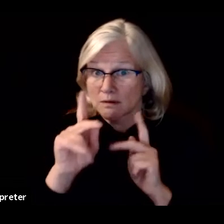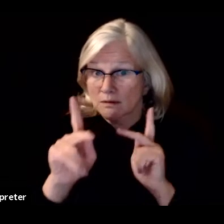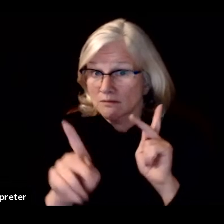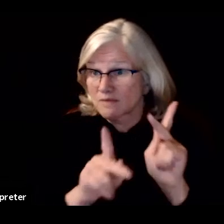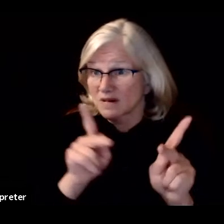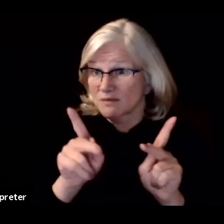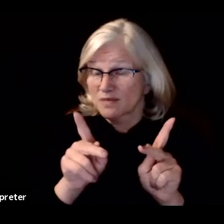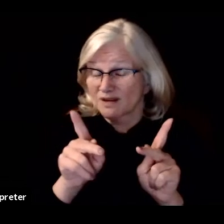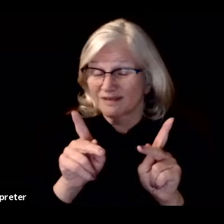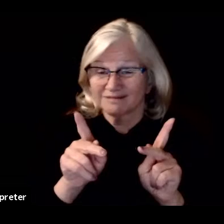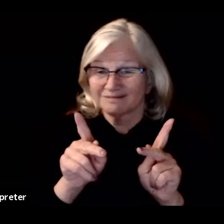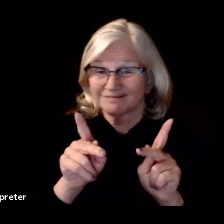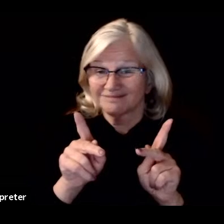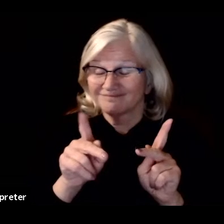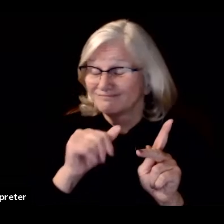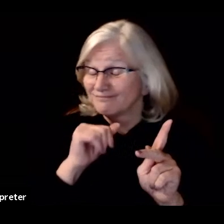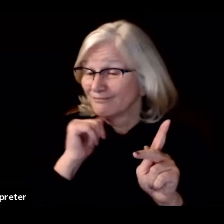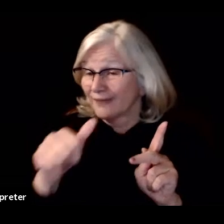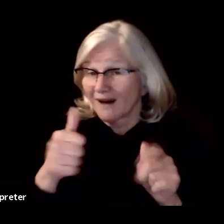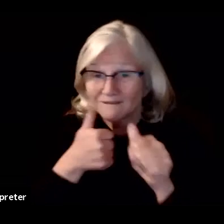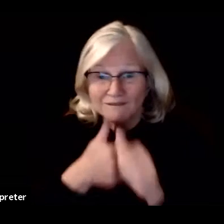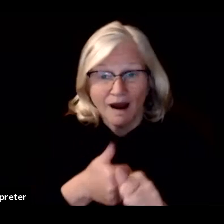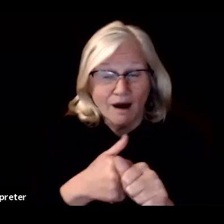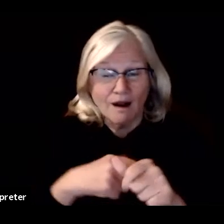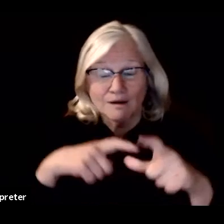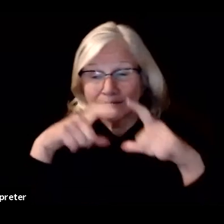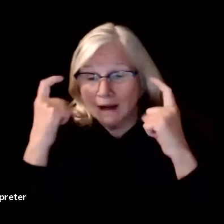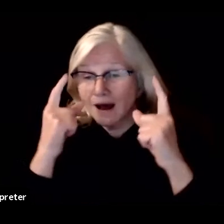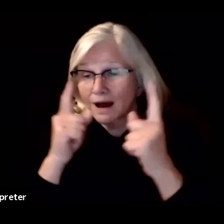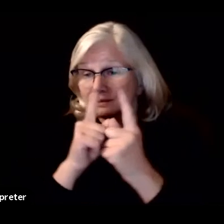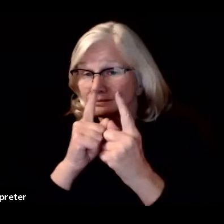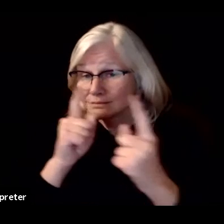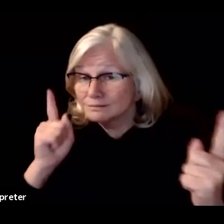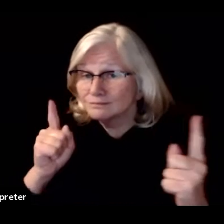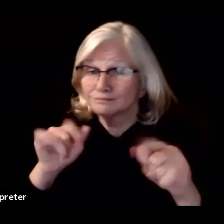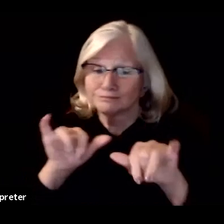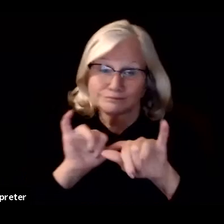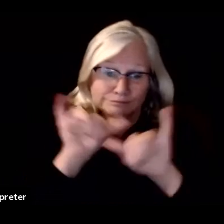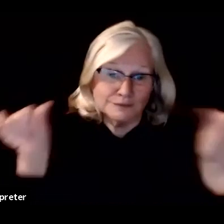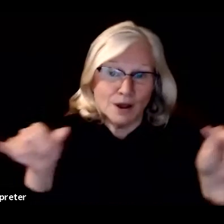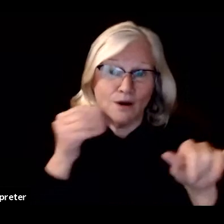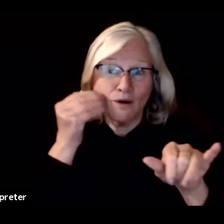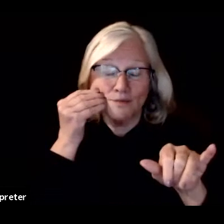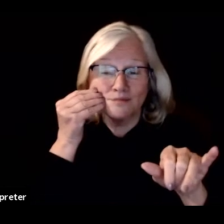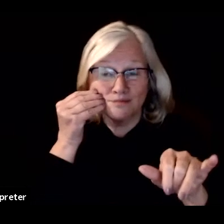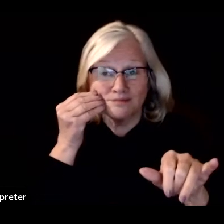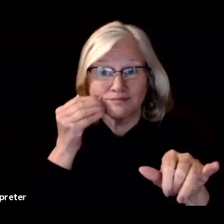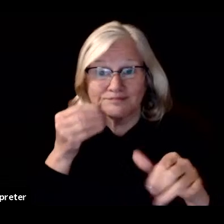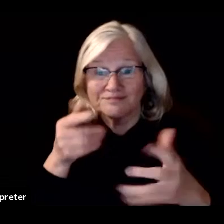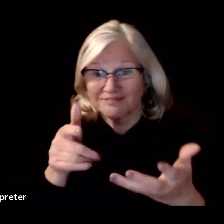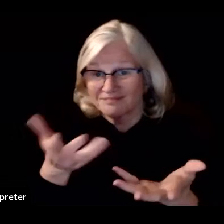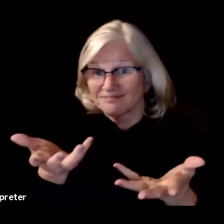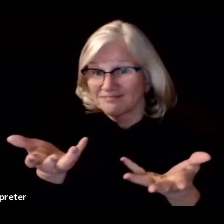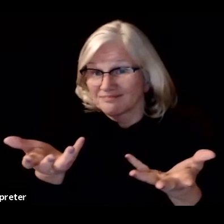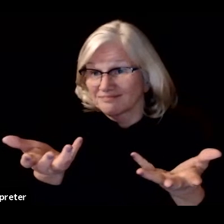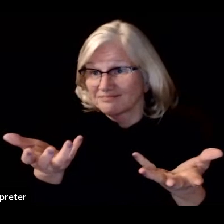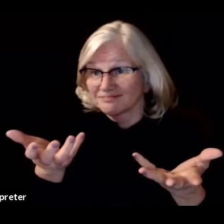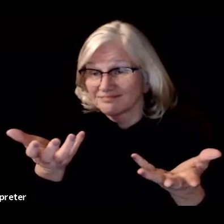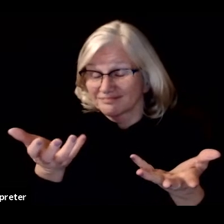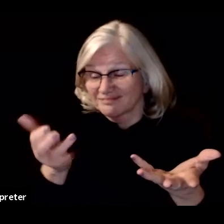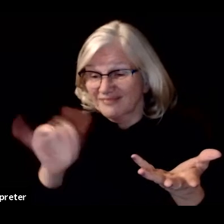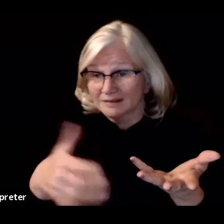reductions in some of the kinds of contacts that are leading to transmission,